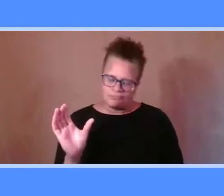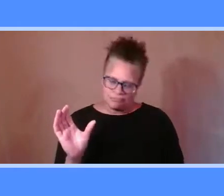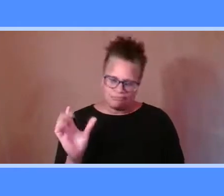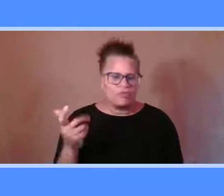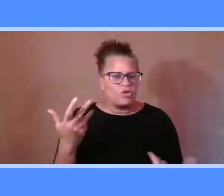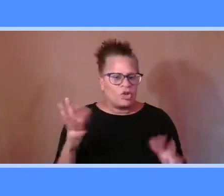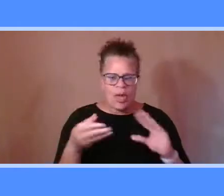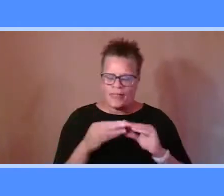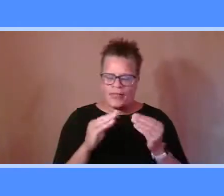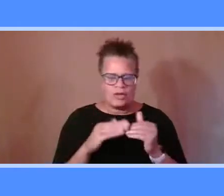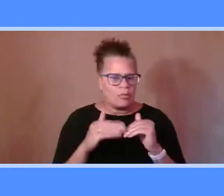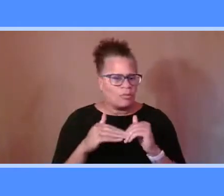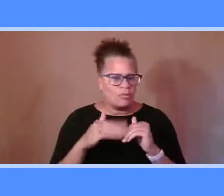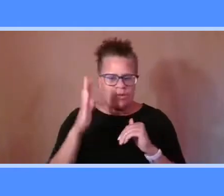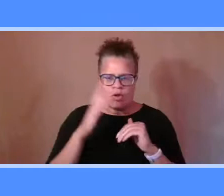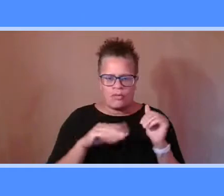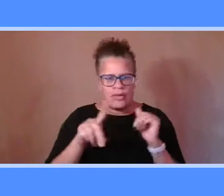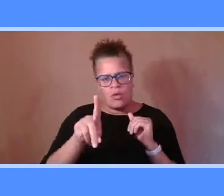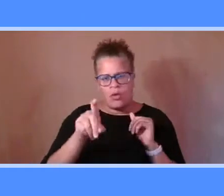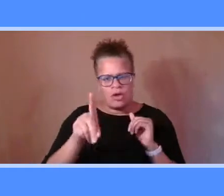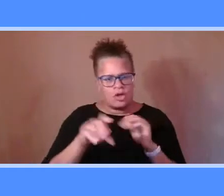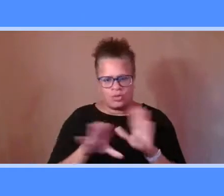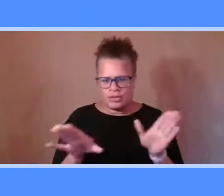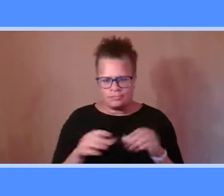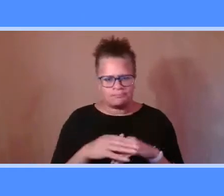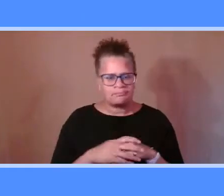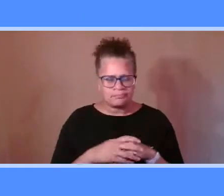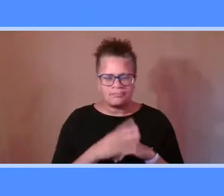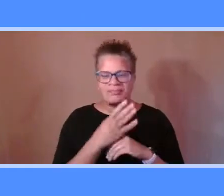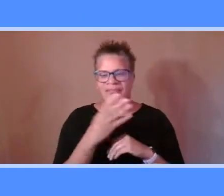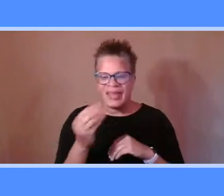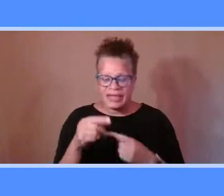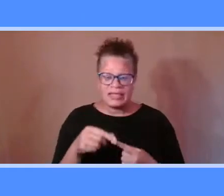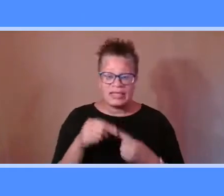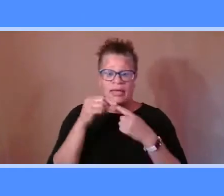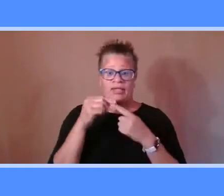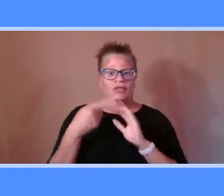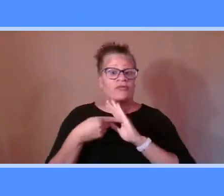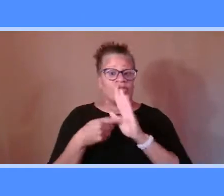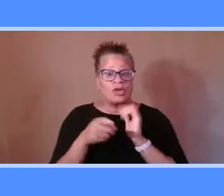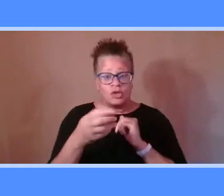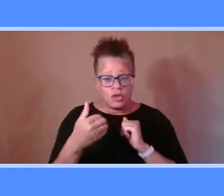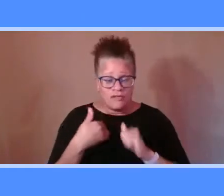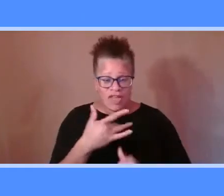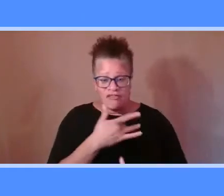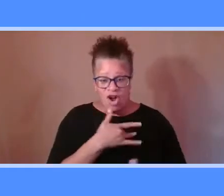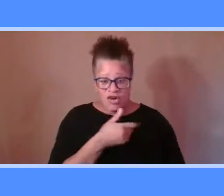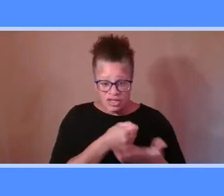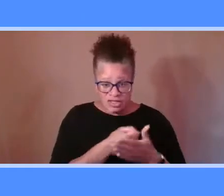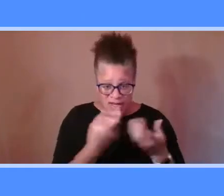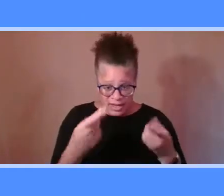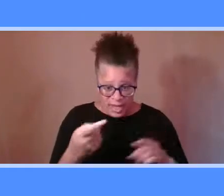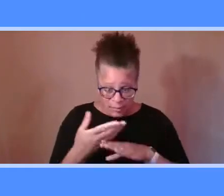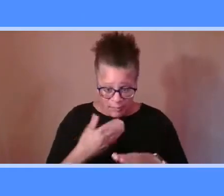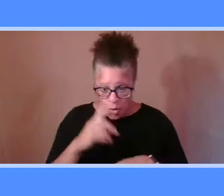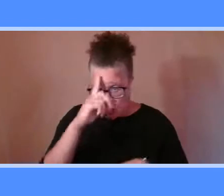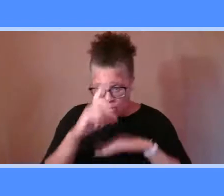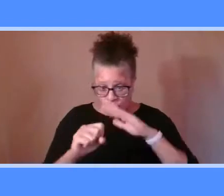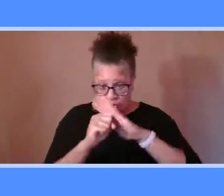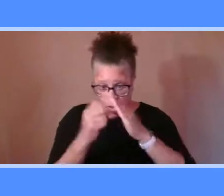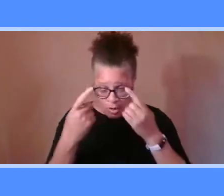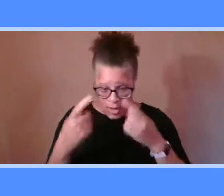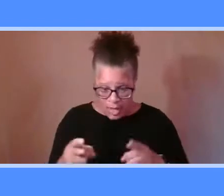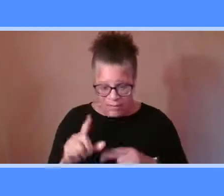want that to be higher than 100. And especially if you've ever had a heart attack or a stroke,